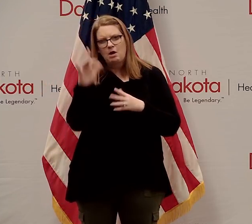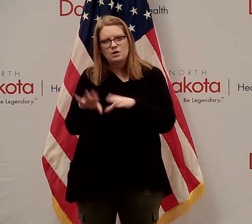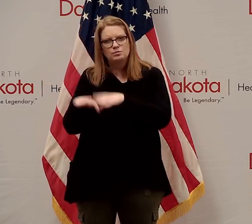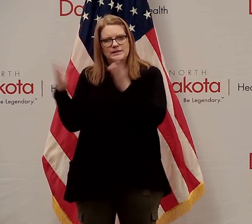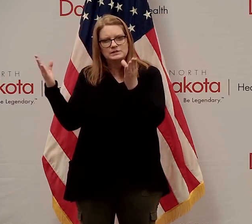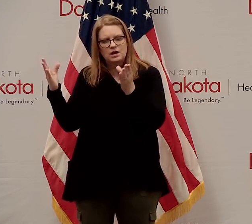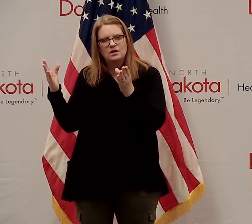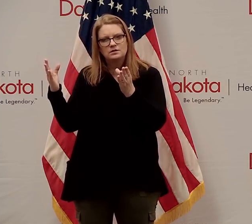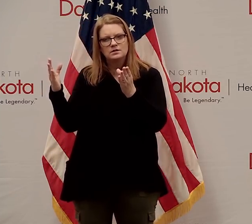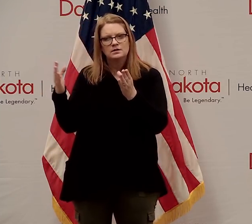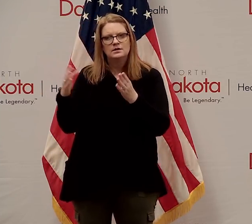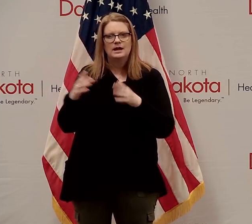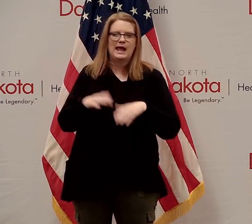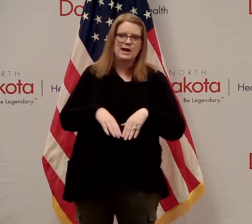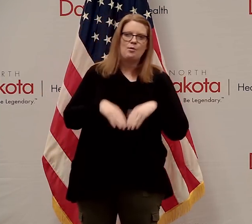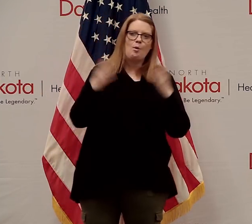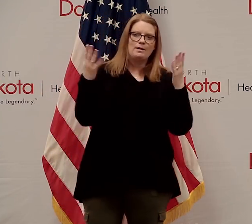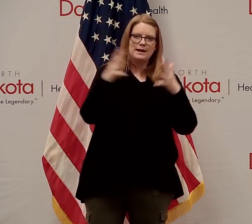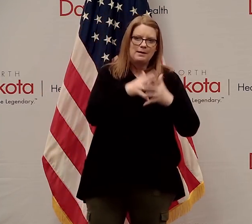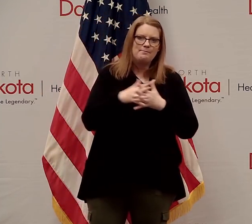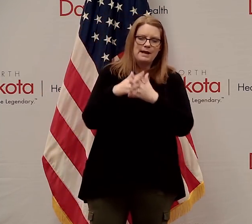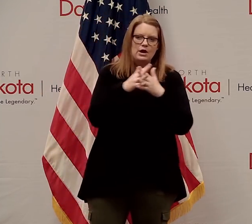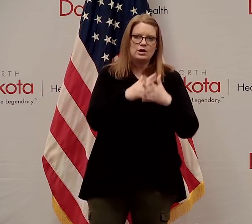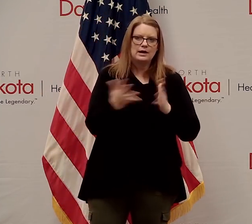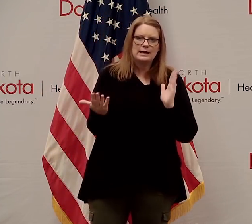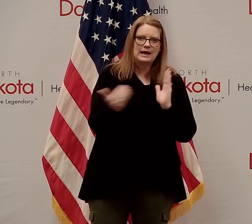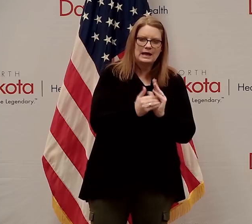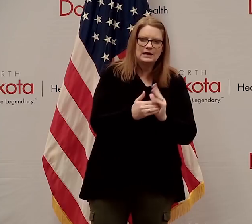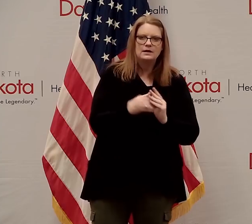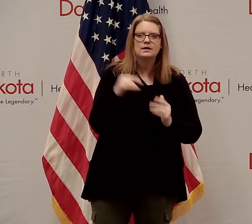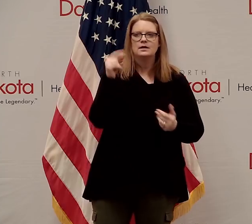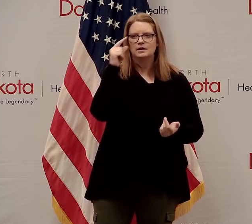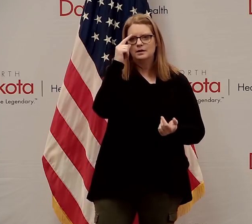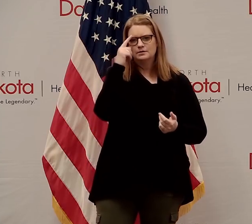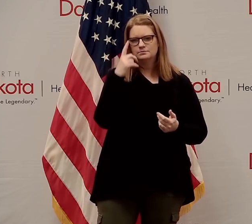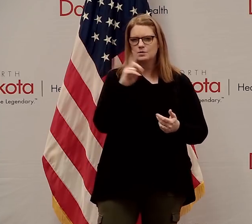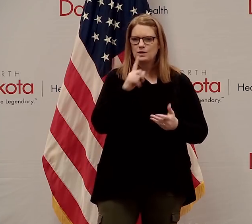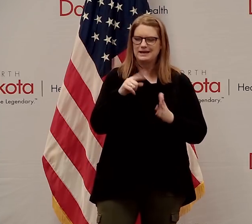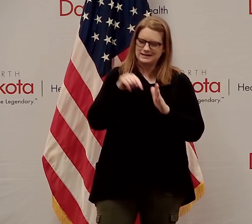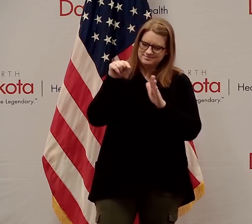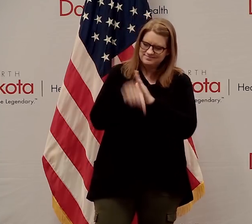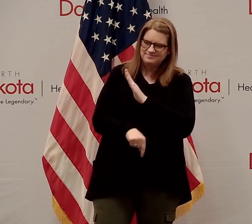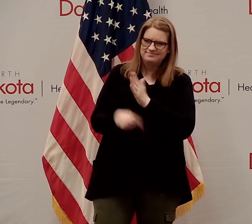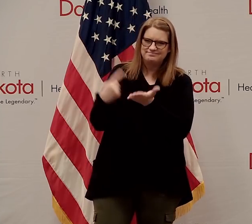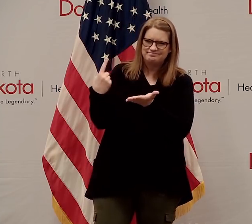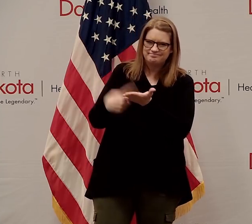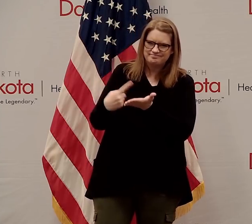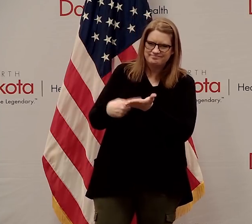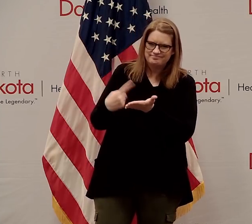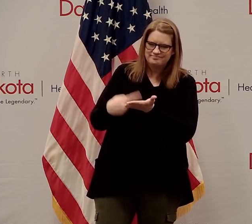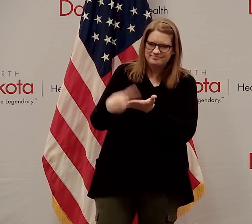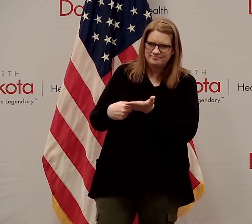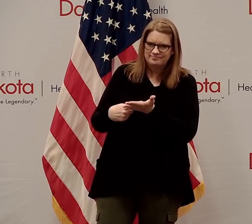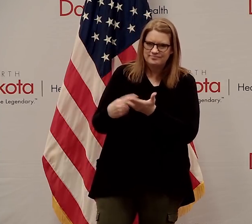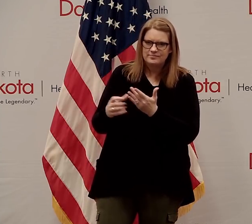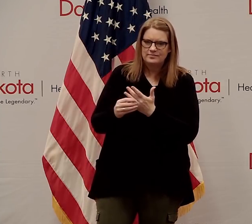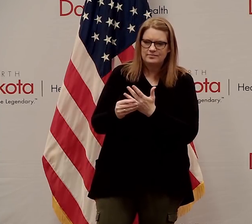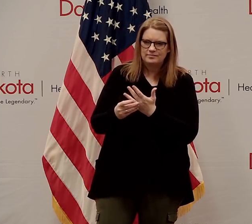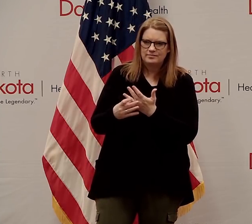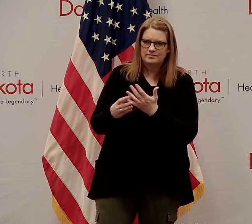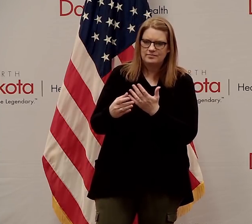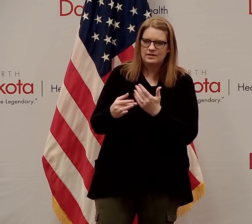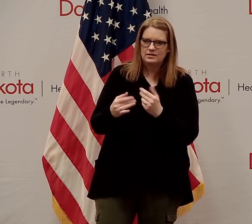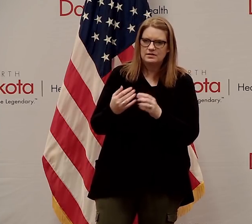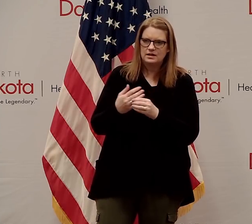Restart and reopening America again, and had a great conversation. But again, another action